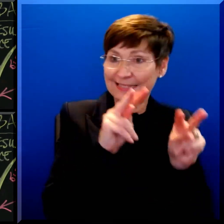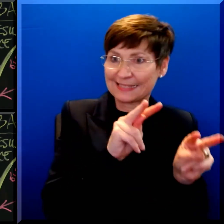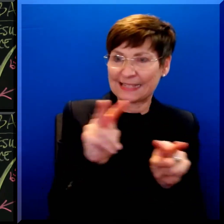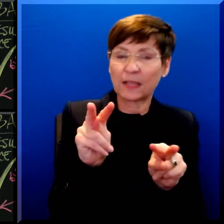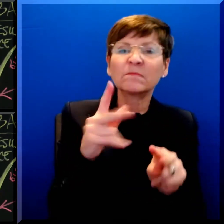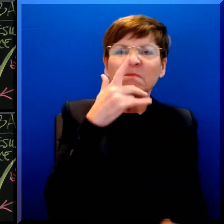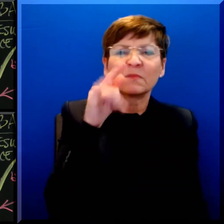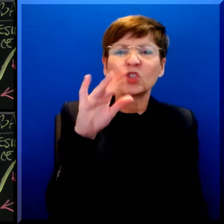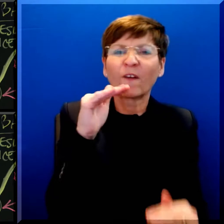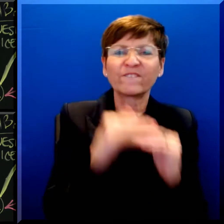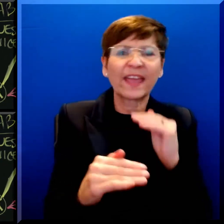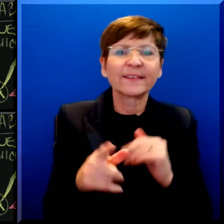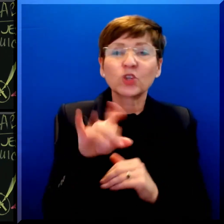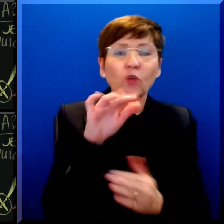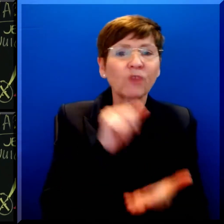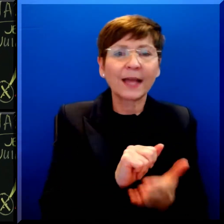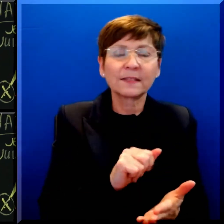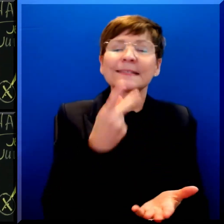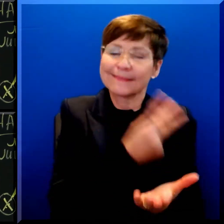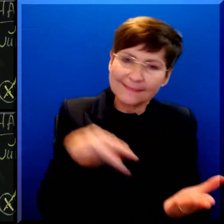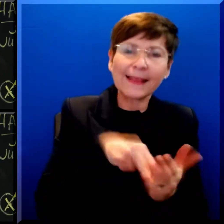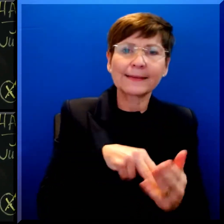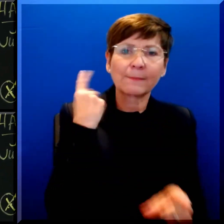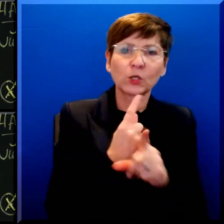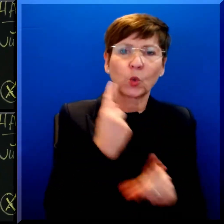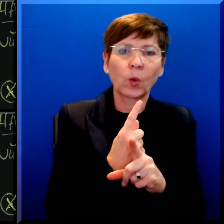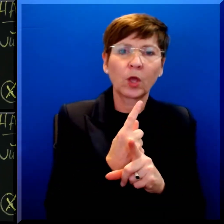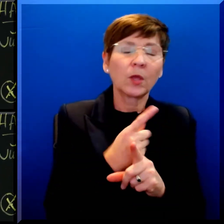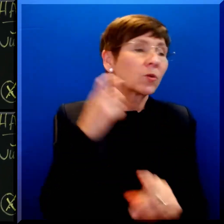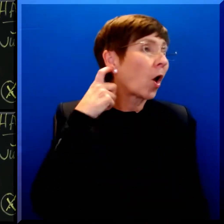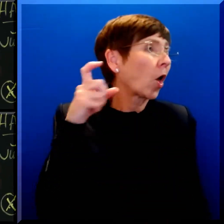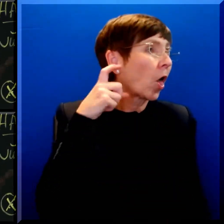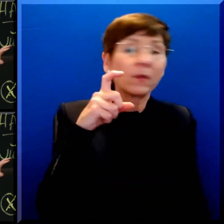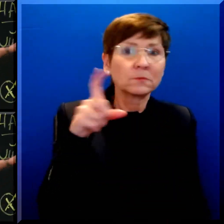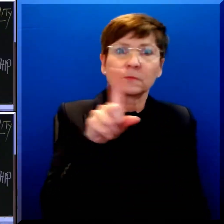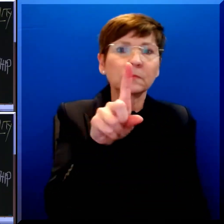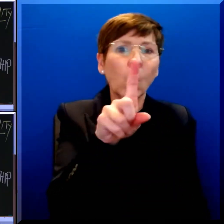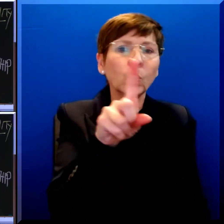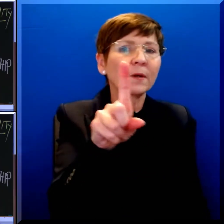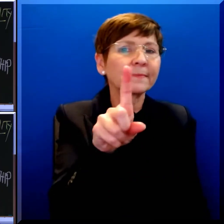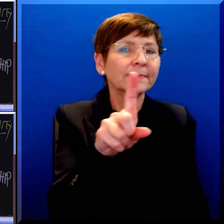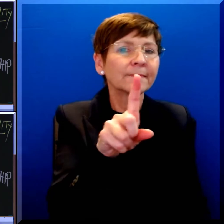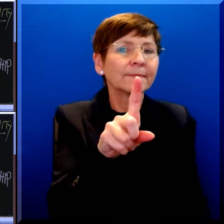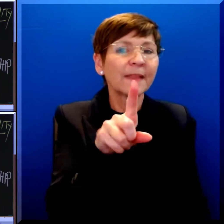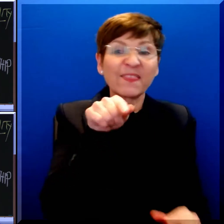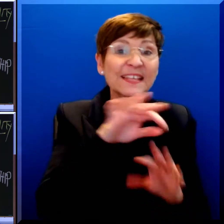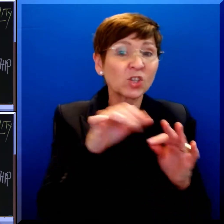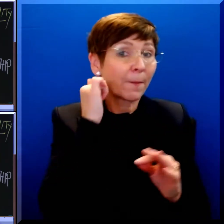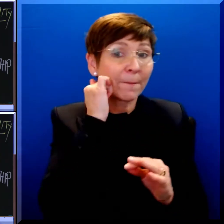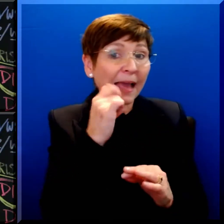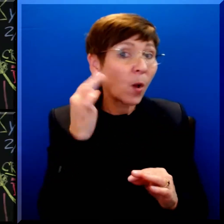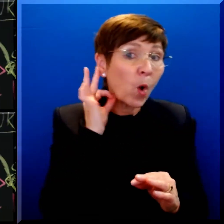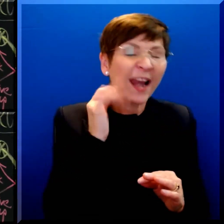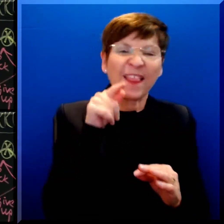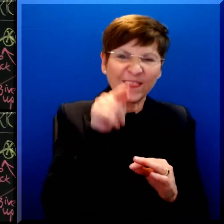actually stand up and speak up. Because that perspective is, the eternal perspective, this isn't a black-white